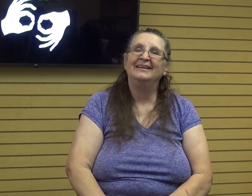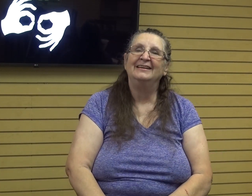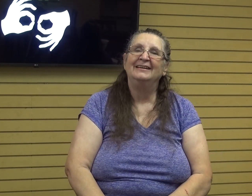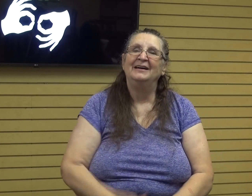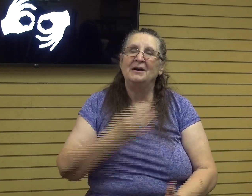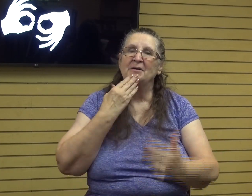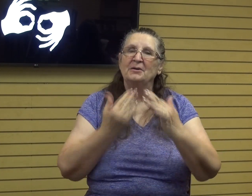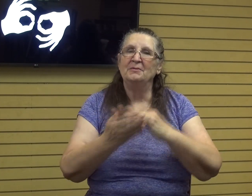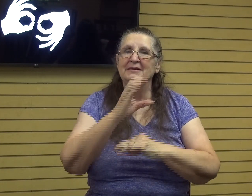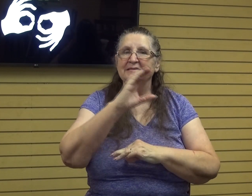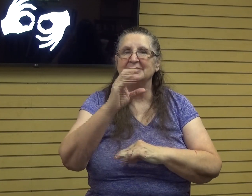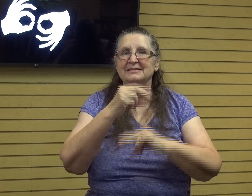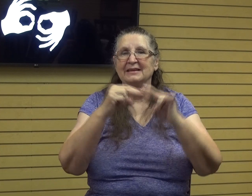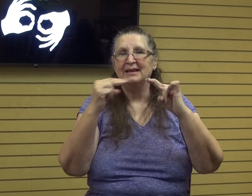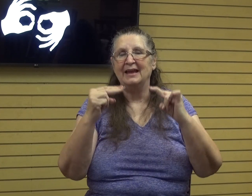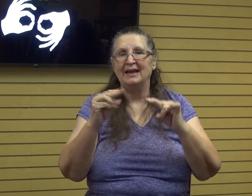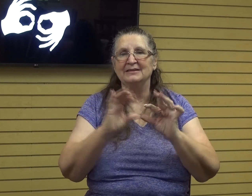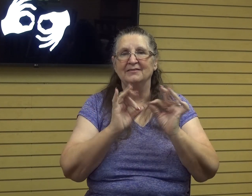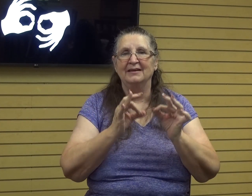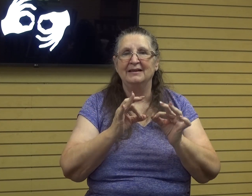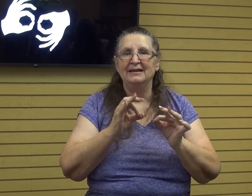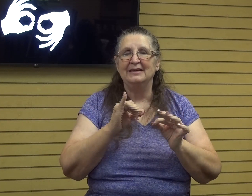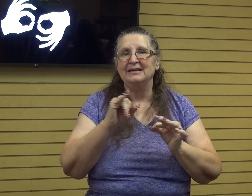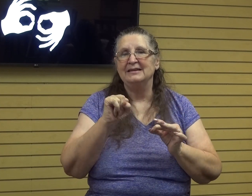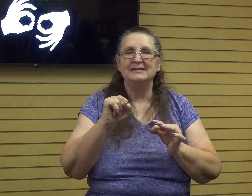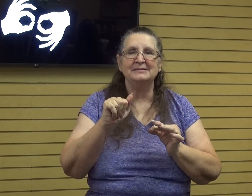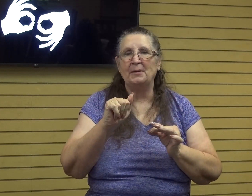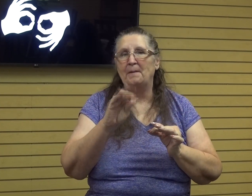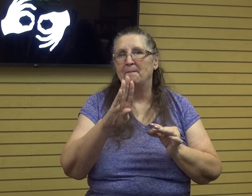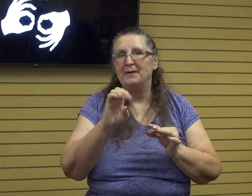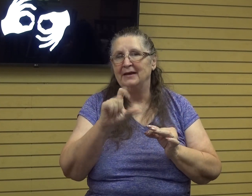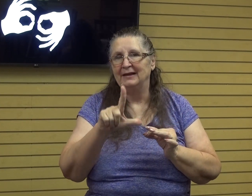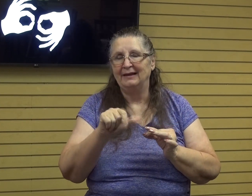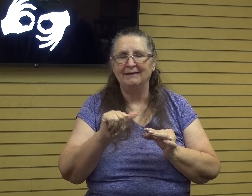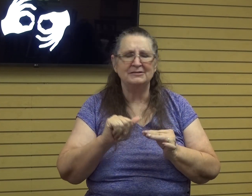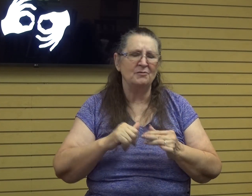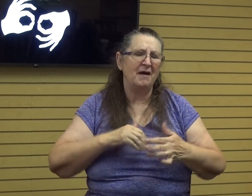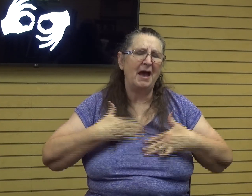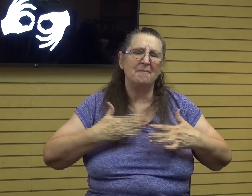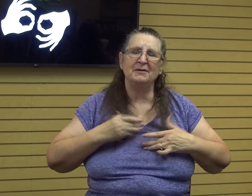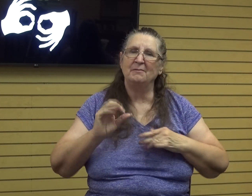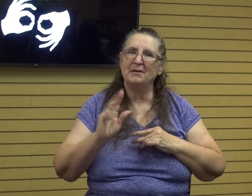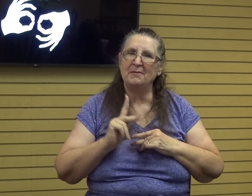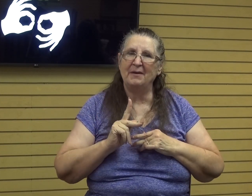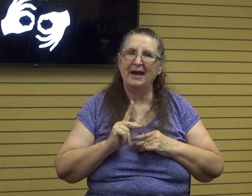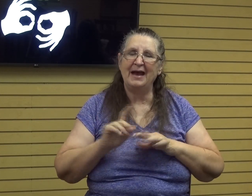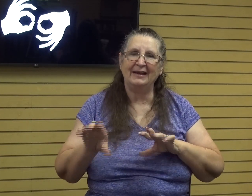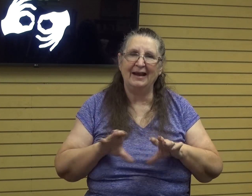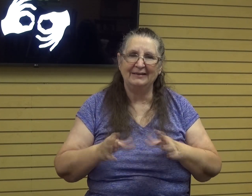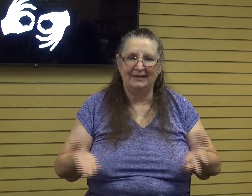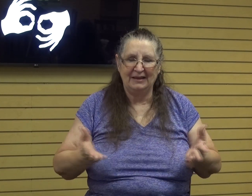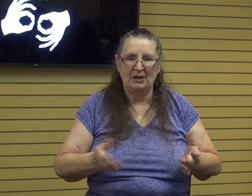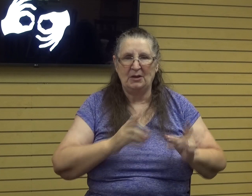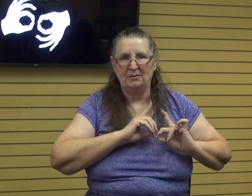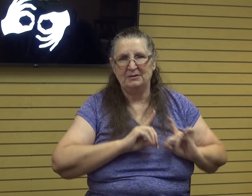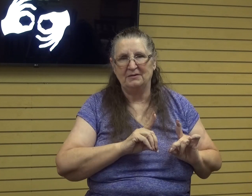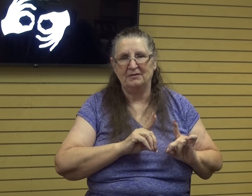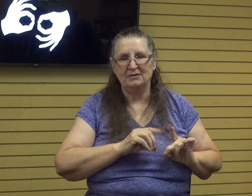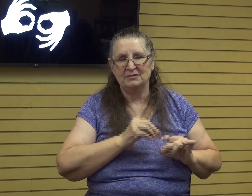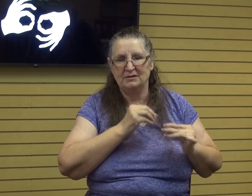morning, CCH family. Isabella here. I'm so happy to be back at it with these Heart to Home devotionals, and I just wanted to thank you guys all